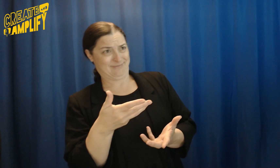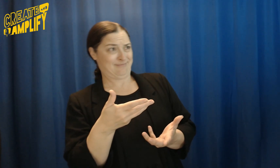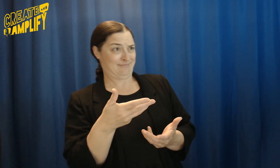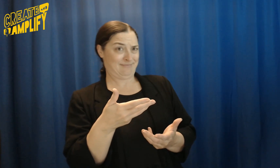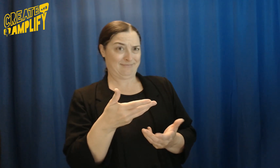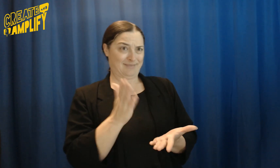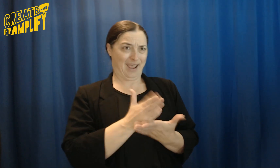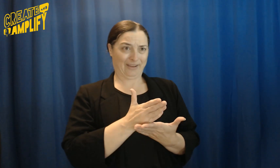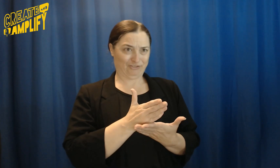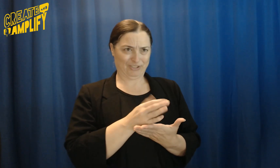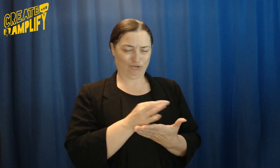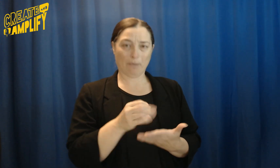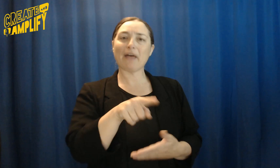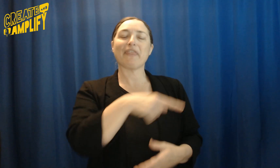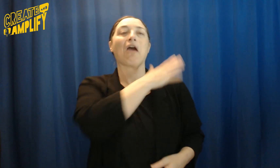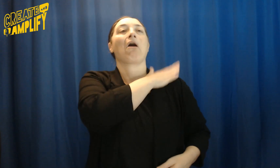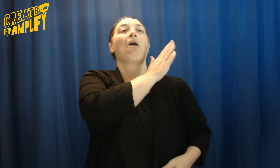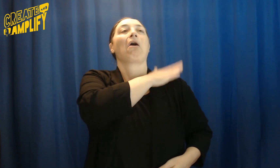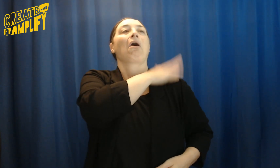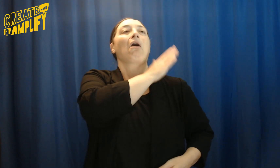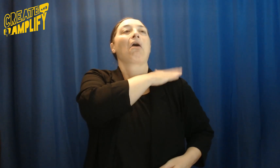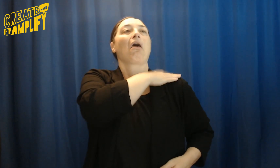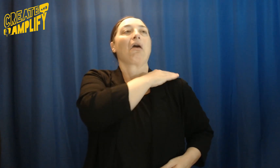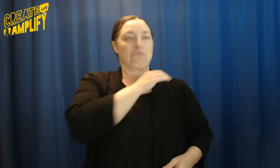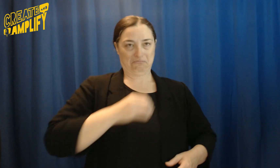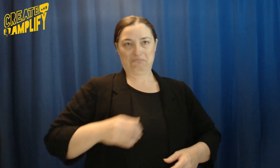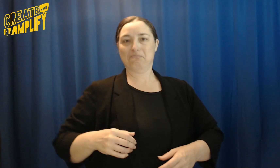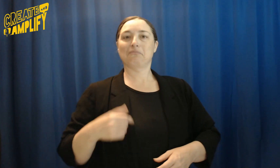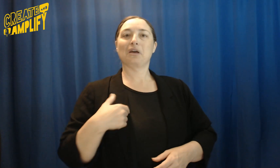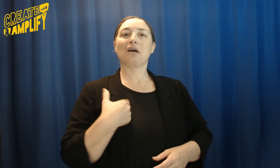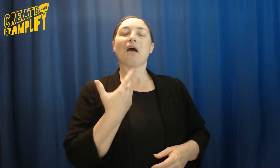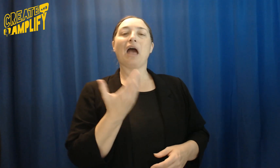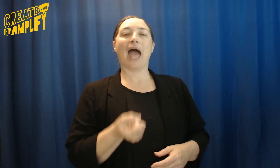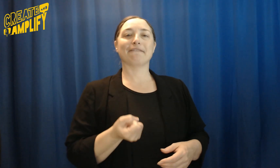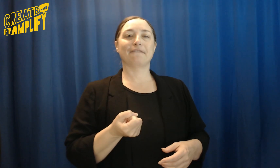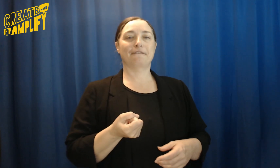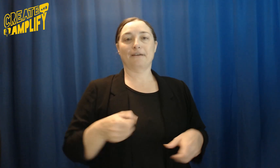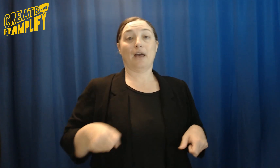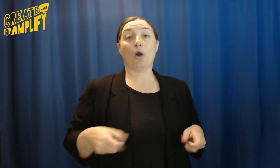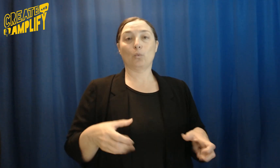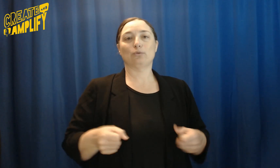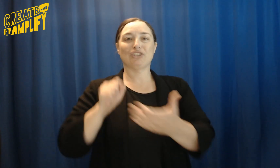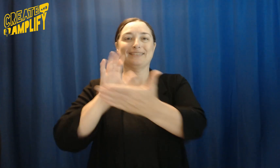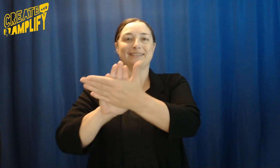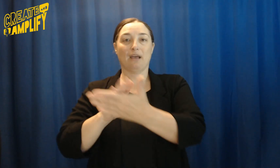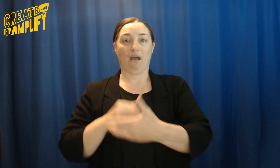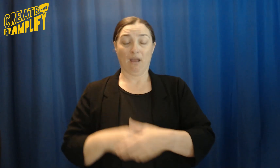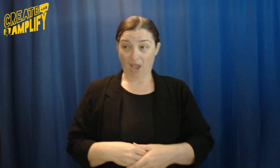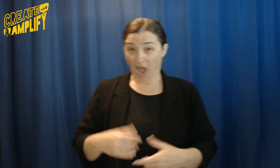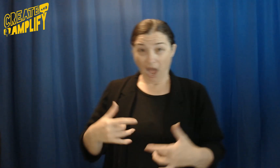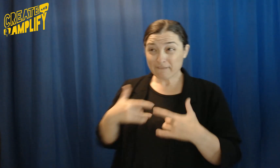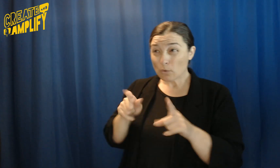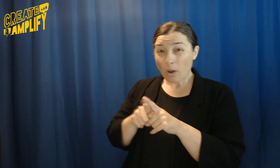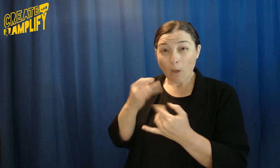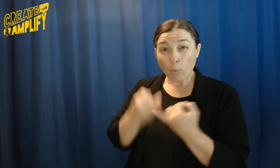but they give themselves a big pat on the back for having a wheelchair sticker on their door. I feel like it's getting worse. I will call up